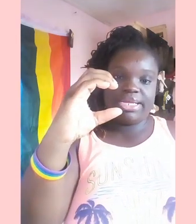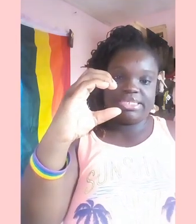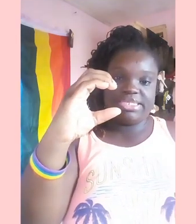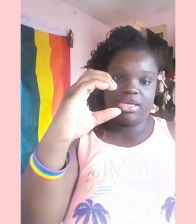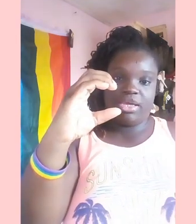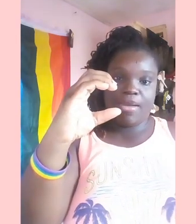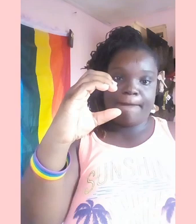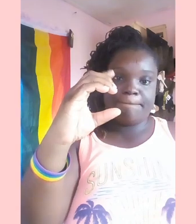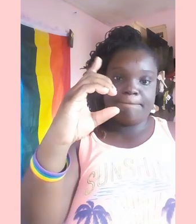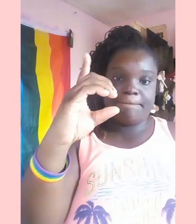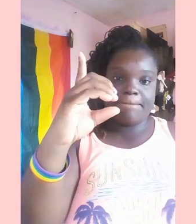D,